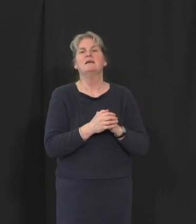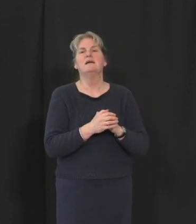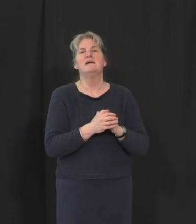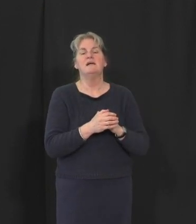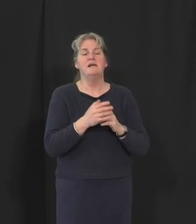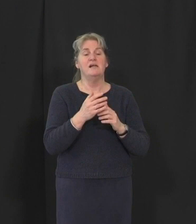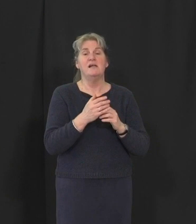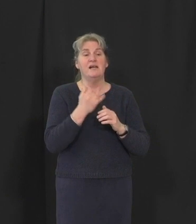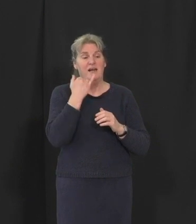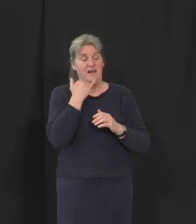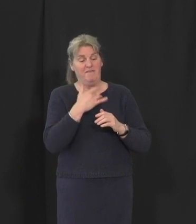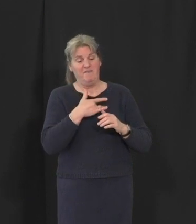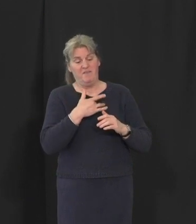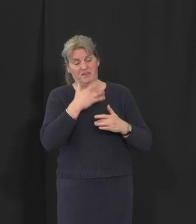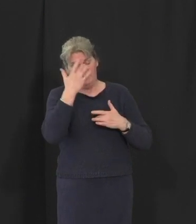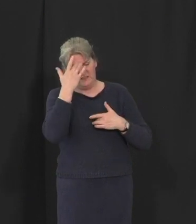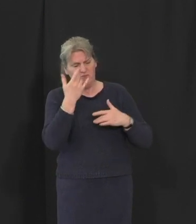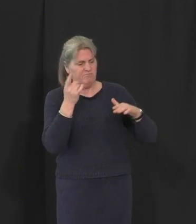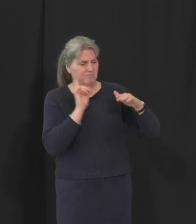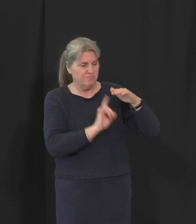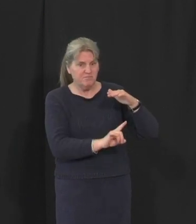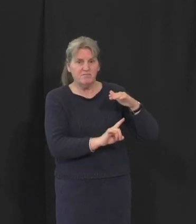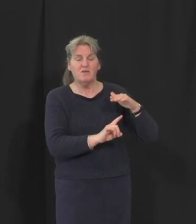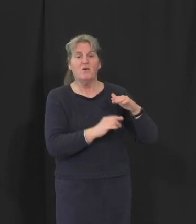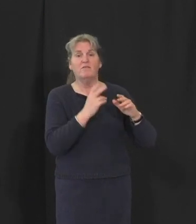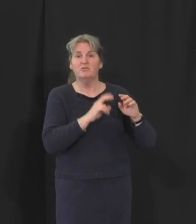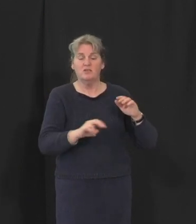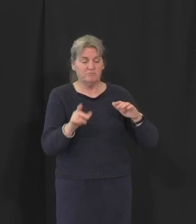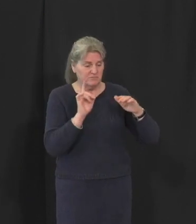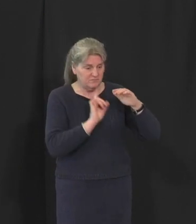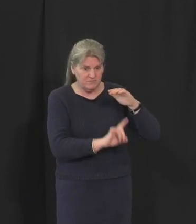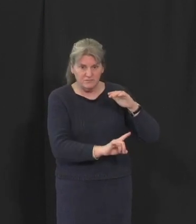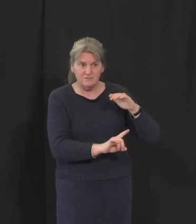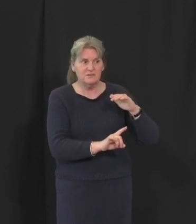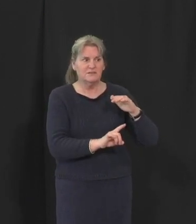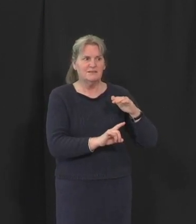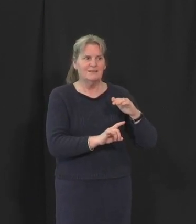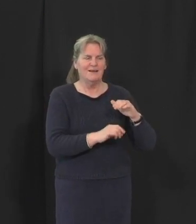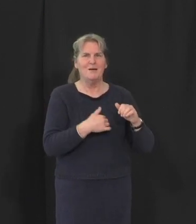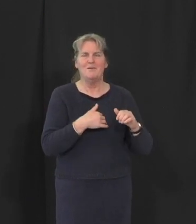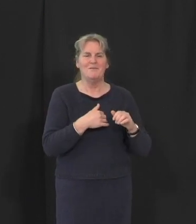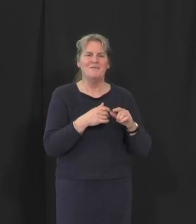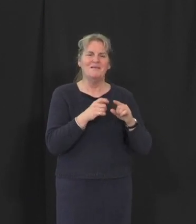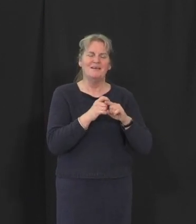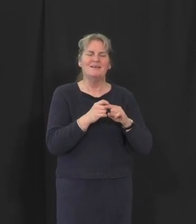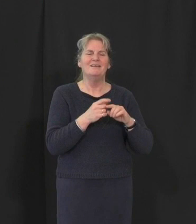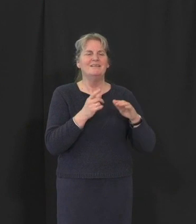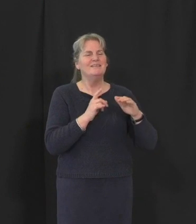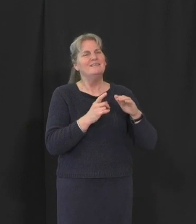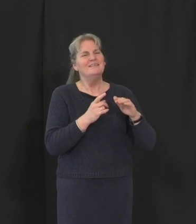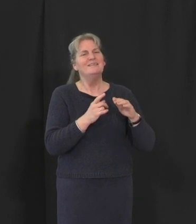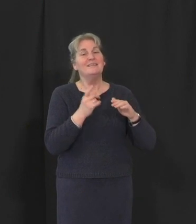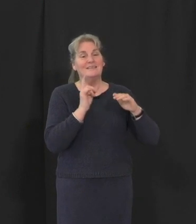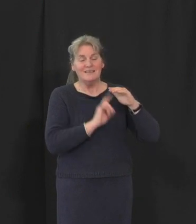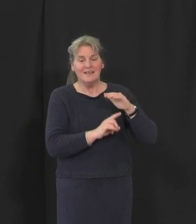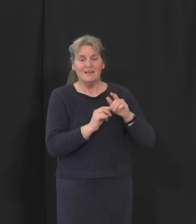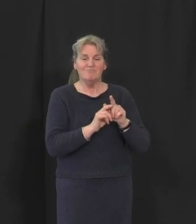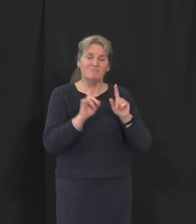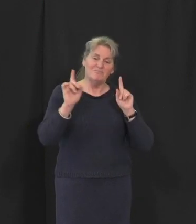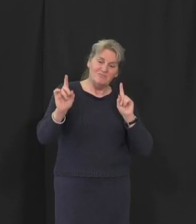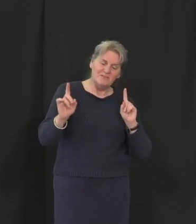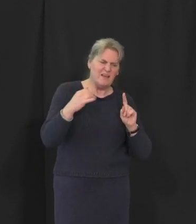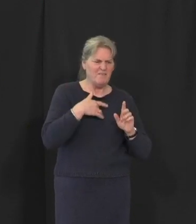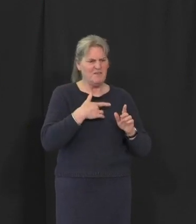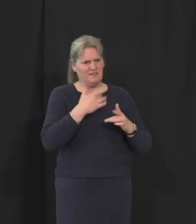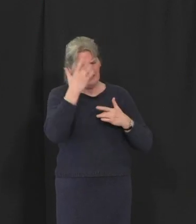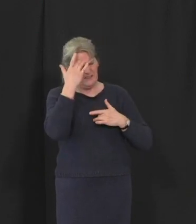social isolation when you need to be isolated, self-isolation. I'm forgetting my terms. Self-isolation, staying away from others when